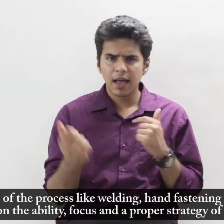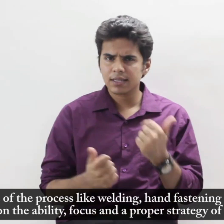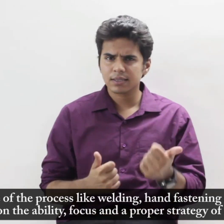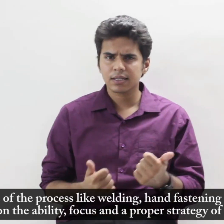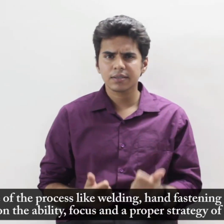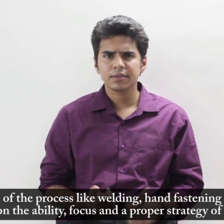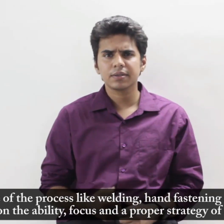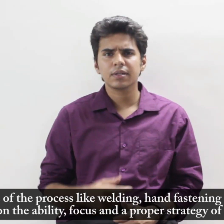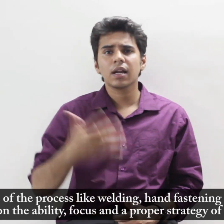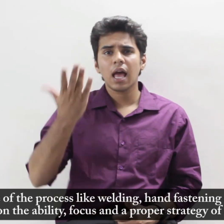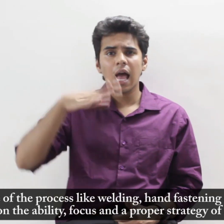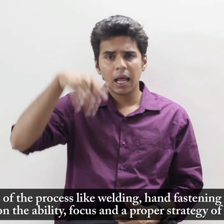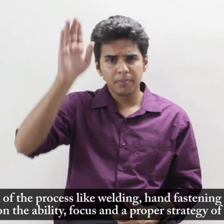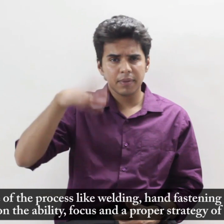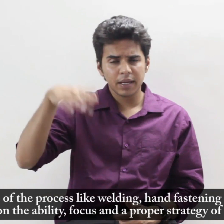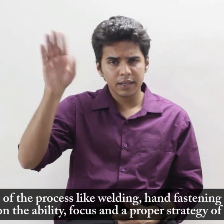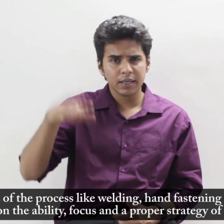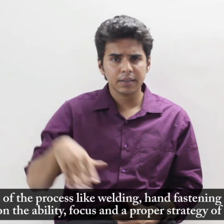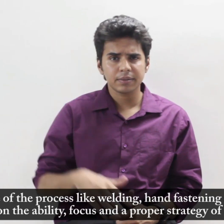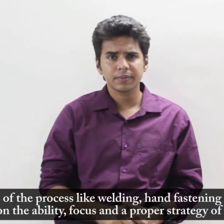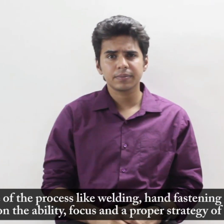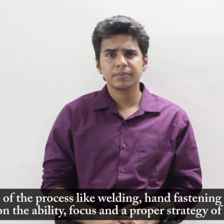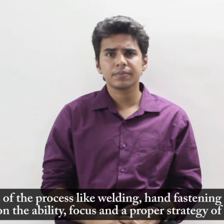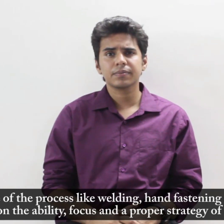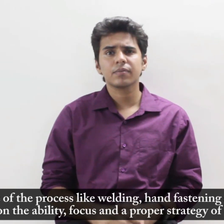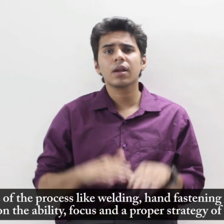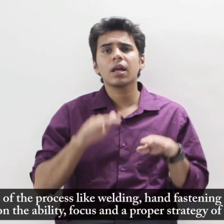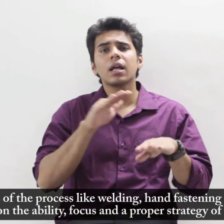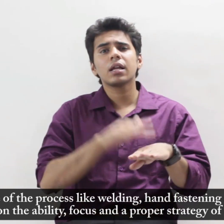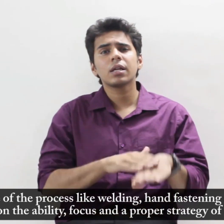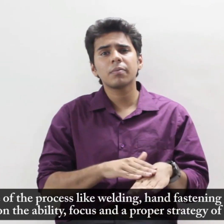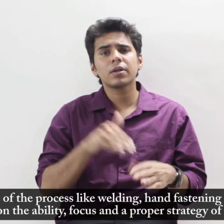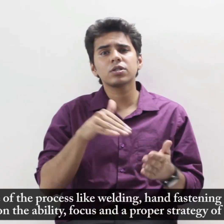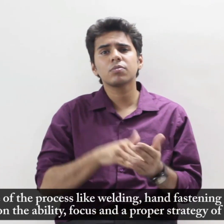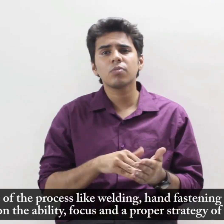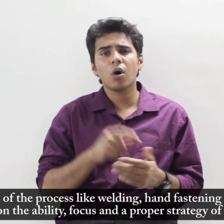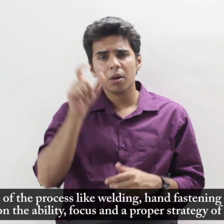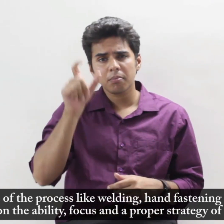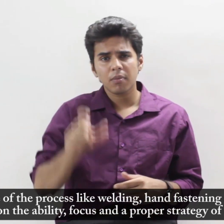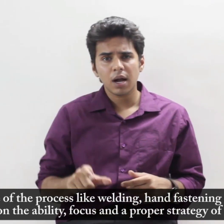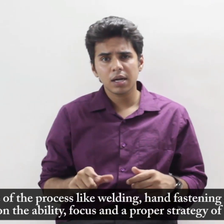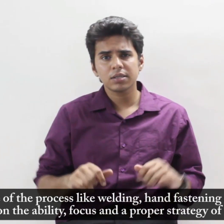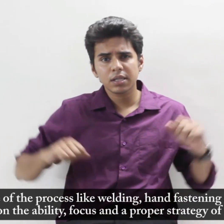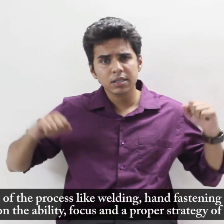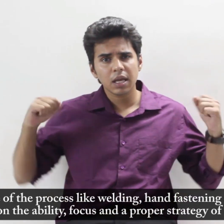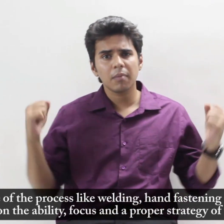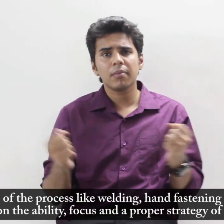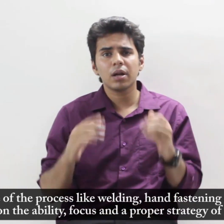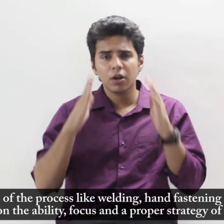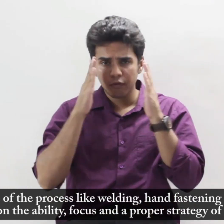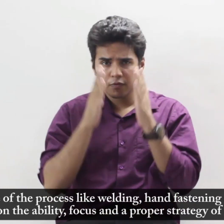fastening, and painting, etc., depends upon the ability, focus, and a proper strategy of the